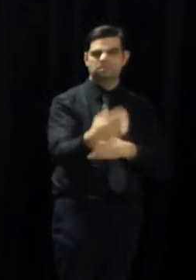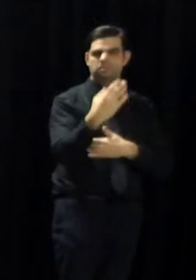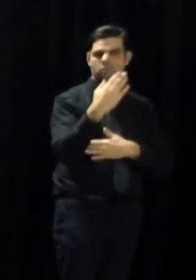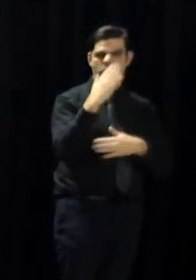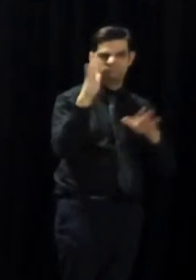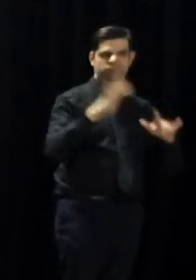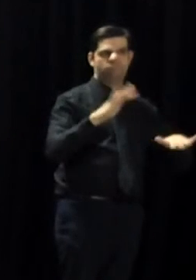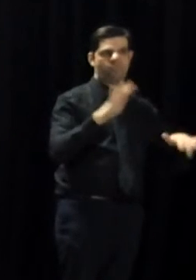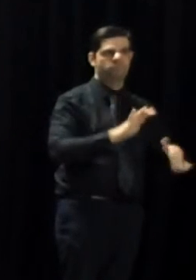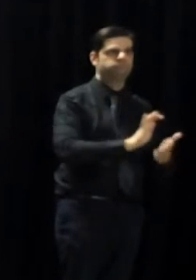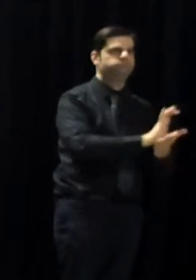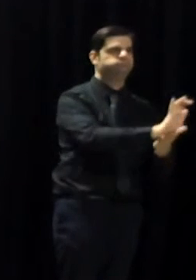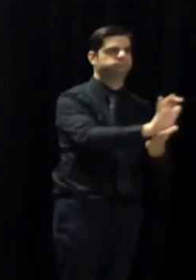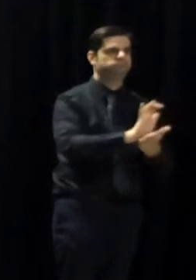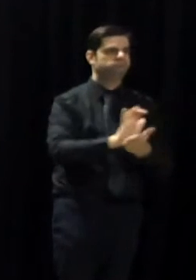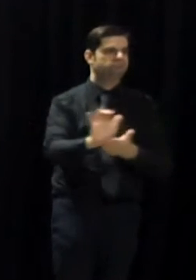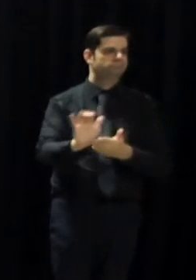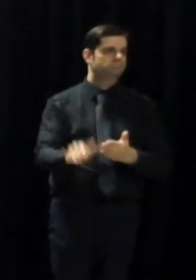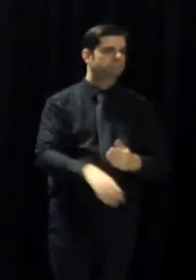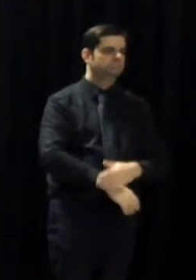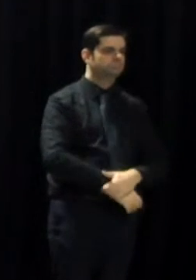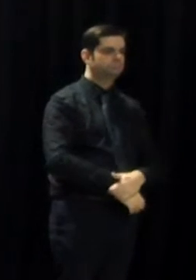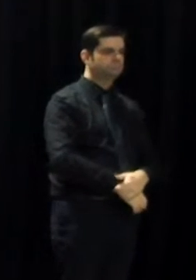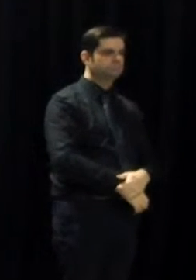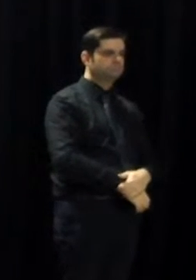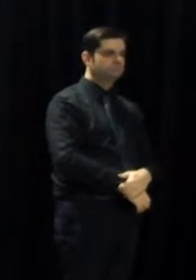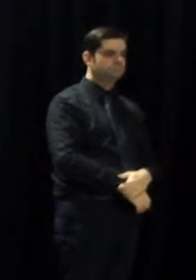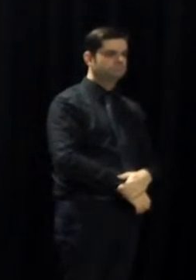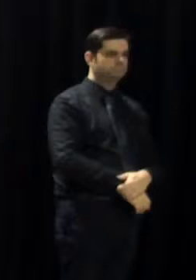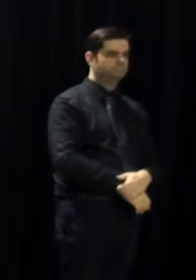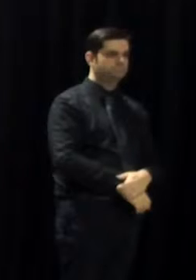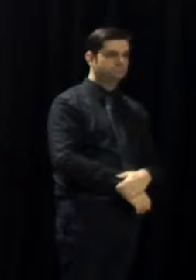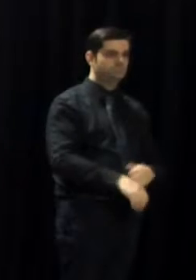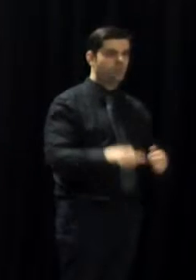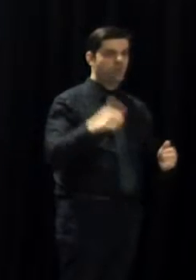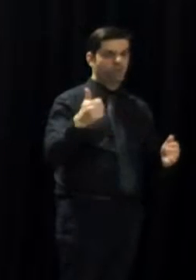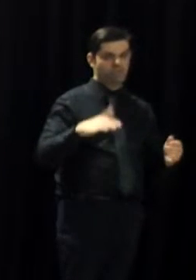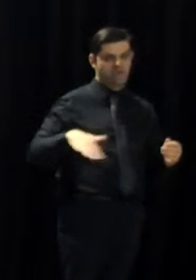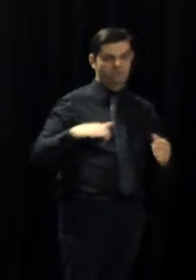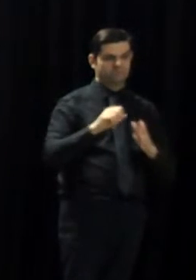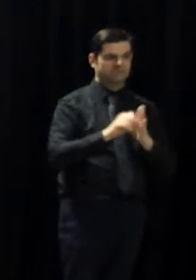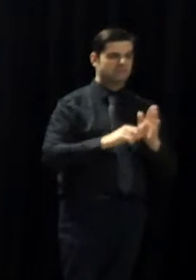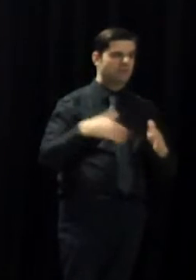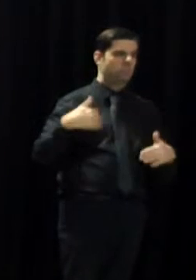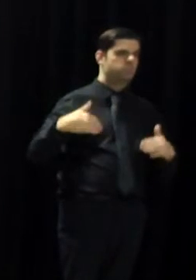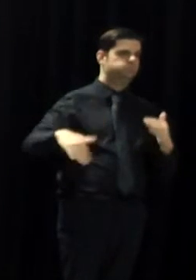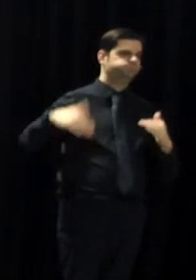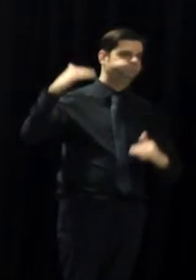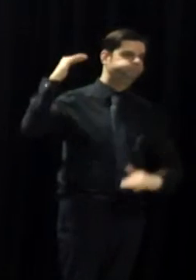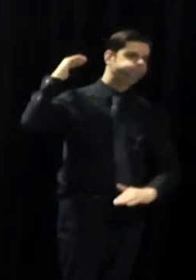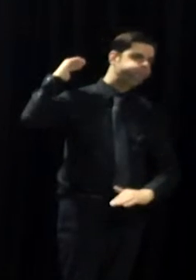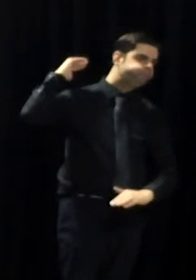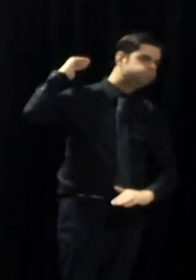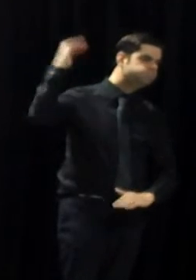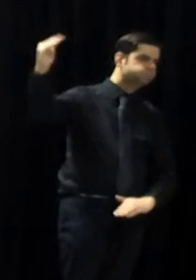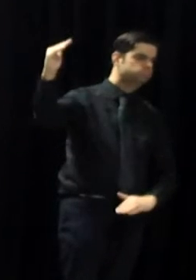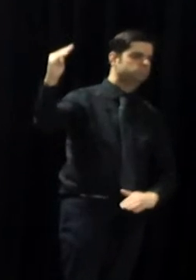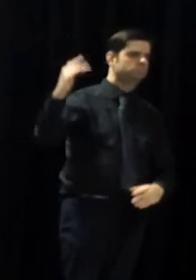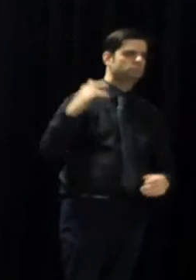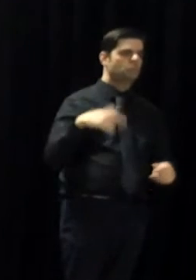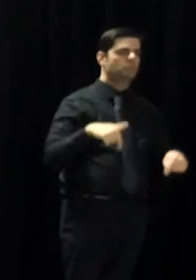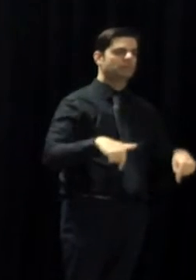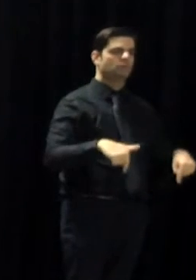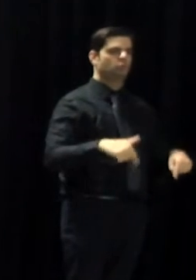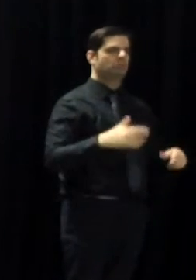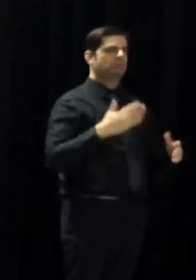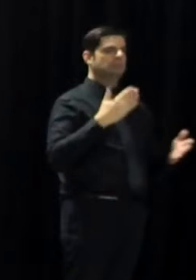state today. I think I heard the southern tier over 3 feet of snow. I know Capitol, Hudson got hit hard.